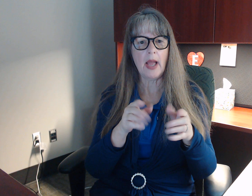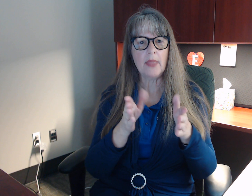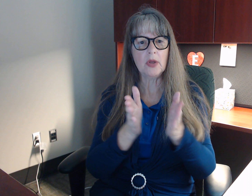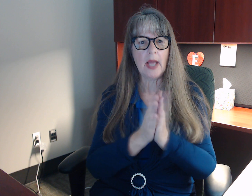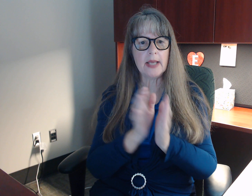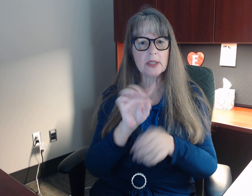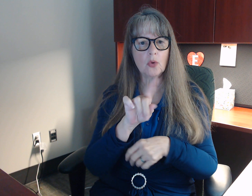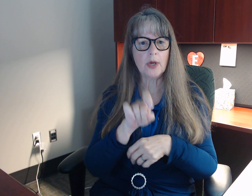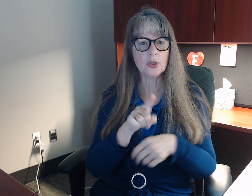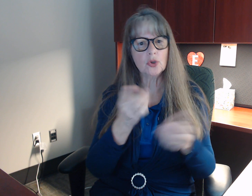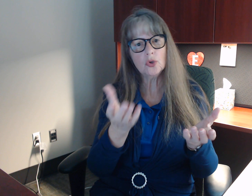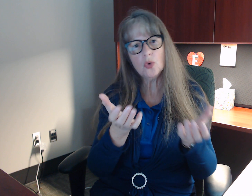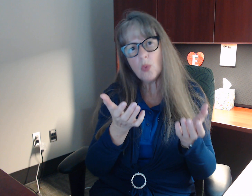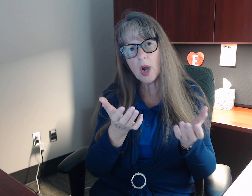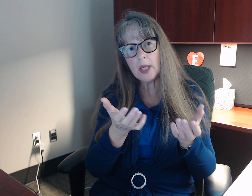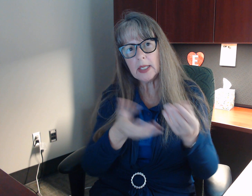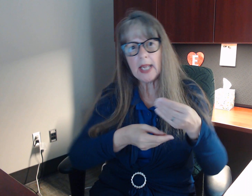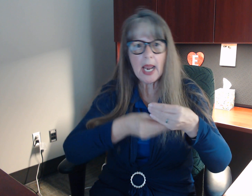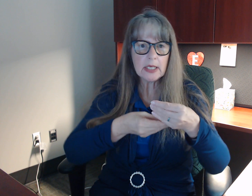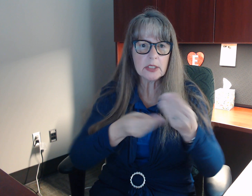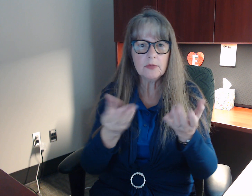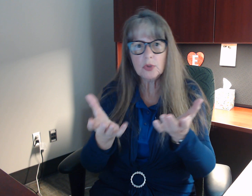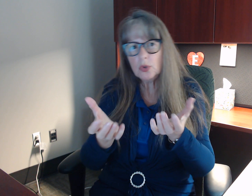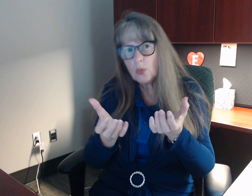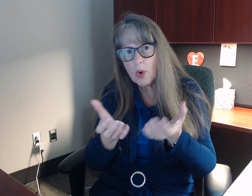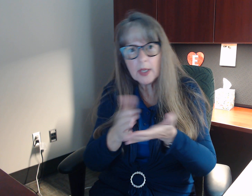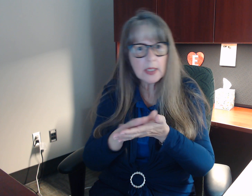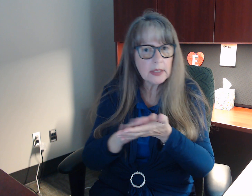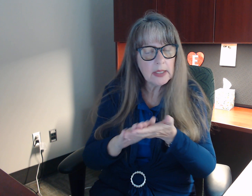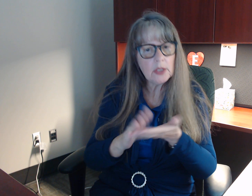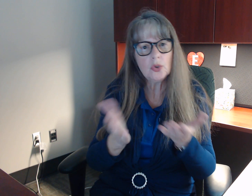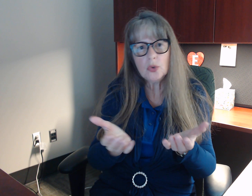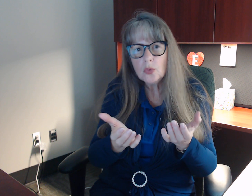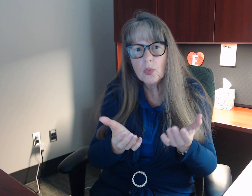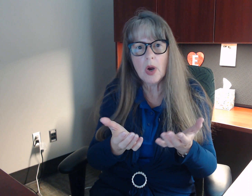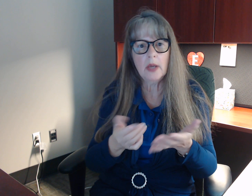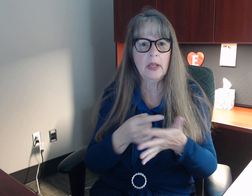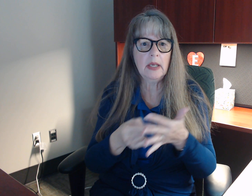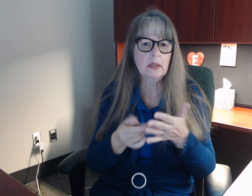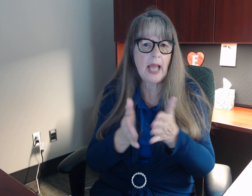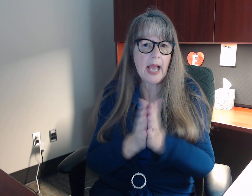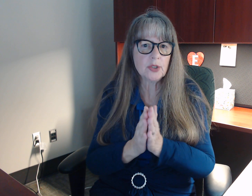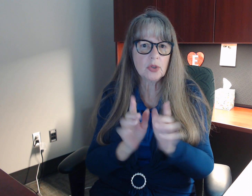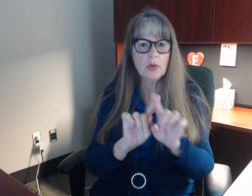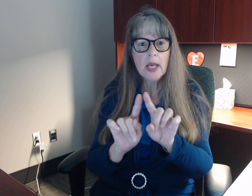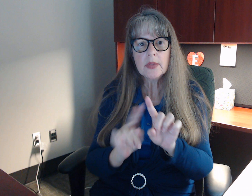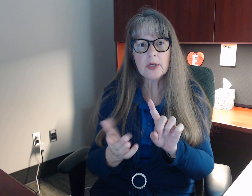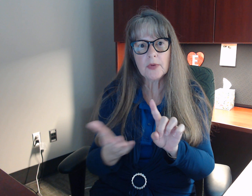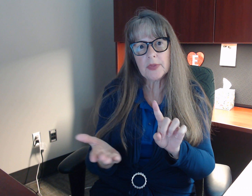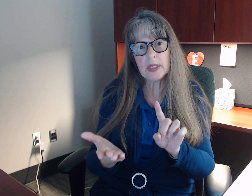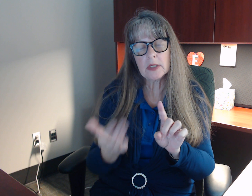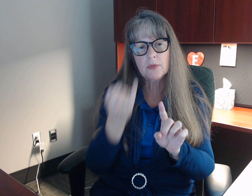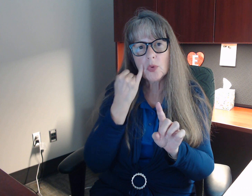they'll ask a question: do you want an additive? Do you want it cleaning? Do you want? And it'll ask you the different things if you want